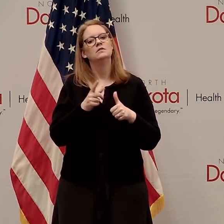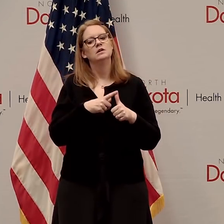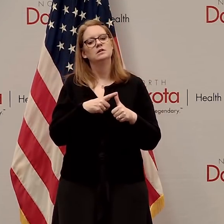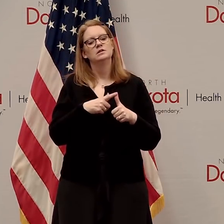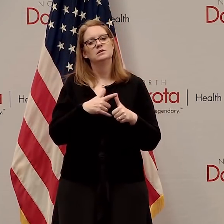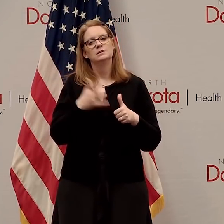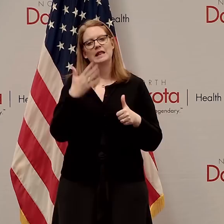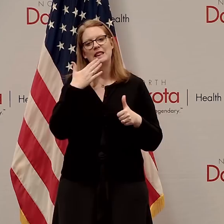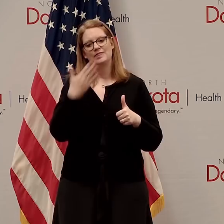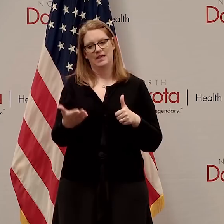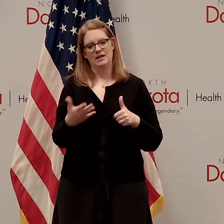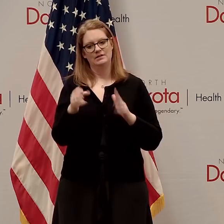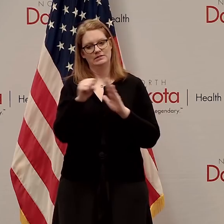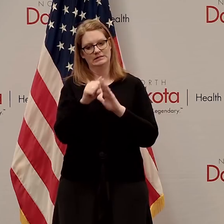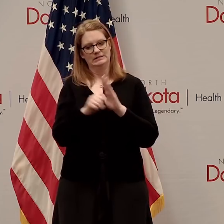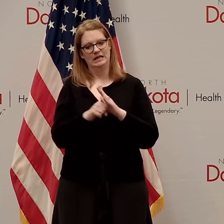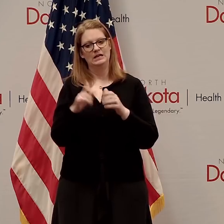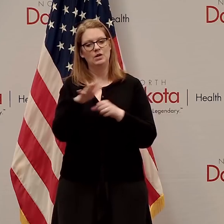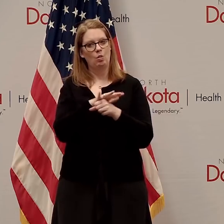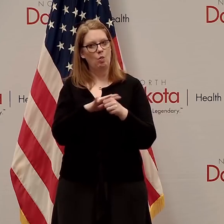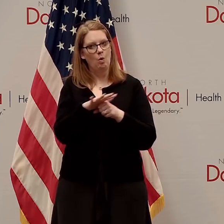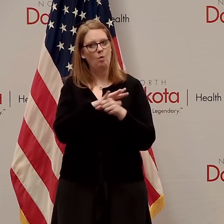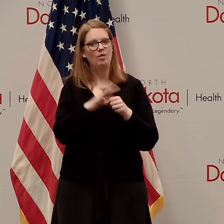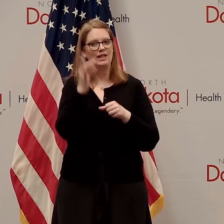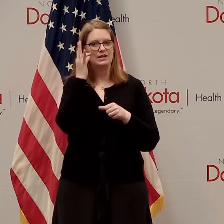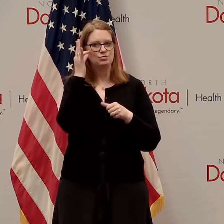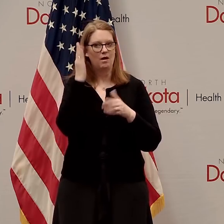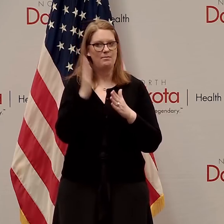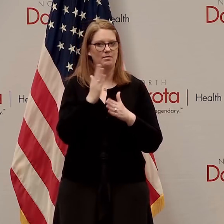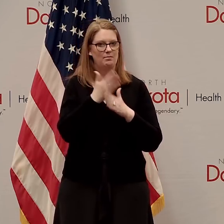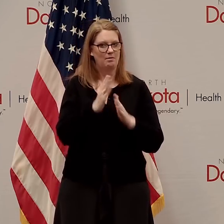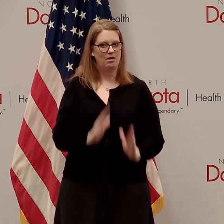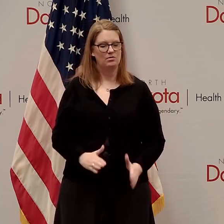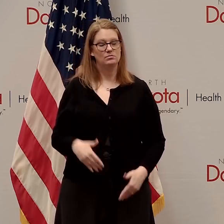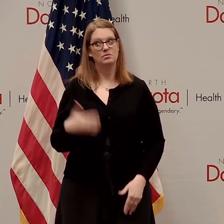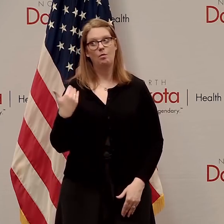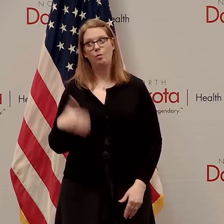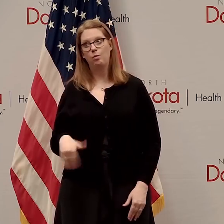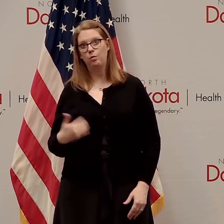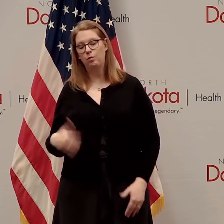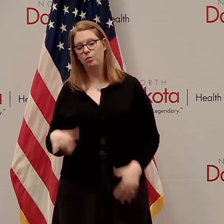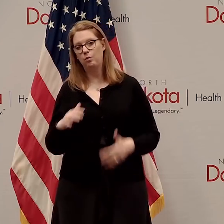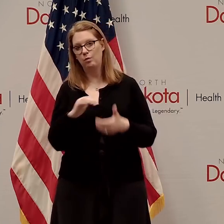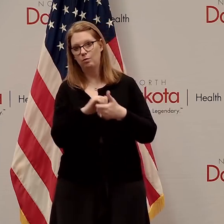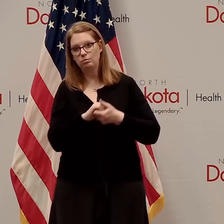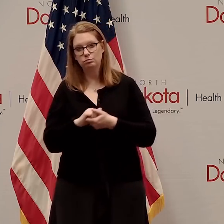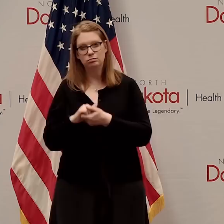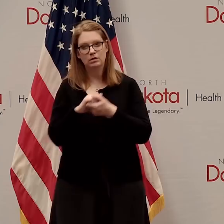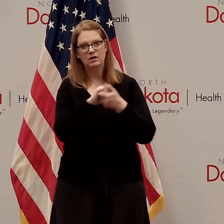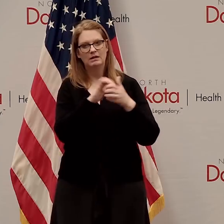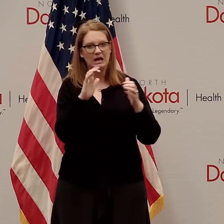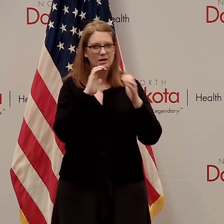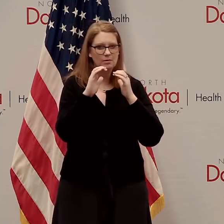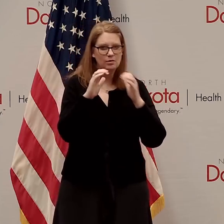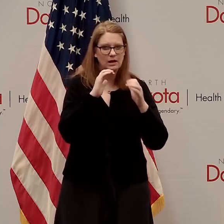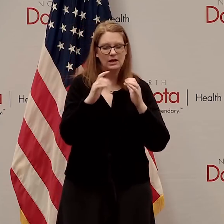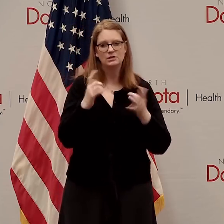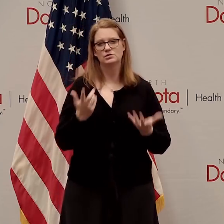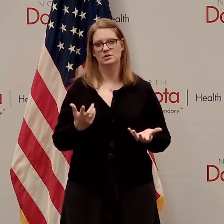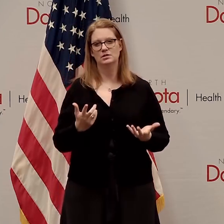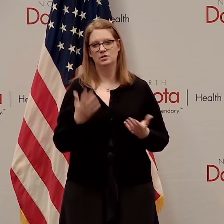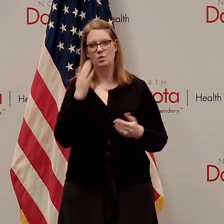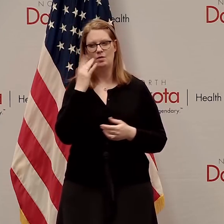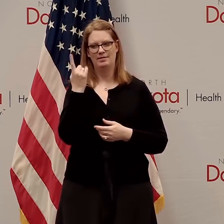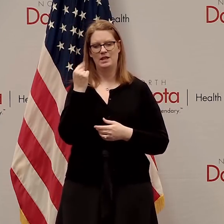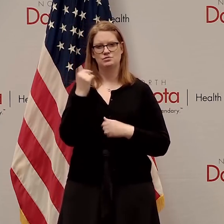like to thank our state, local, and tribal partners for incredible communication and cooperation since the historic fall flooding from